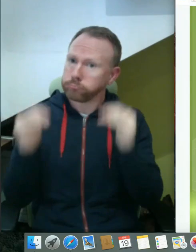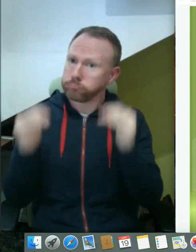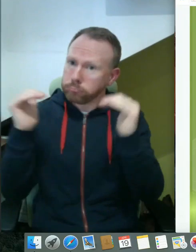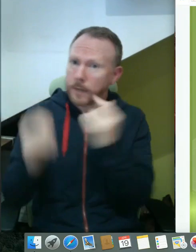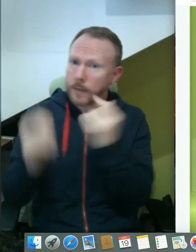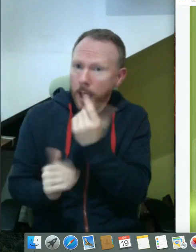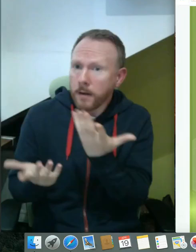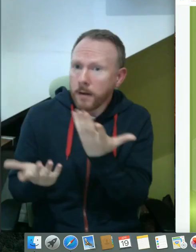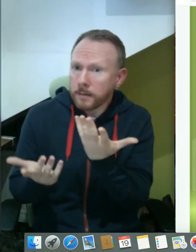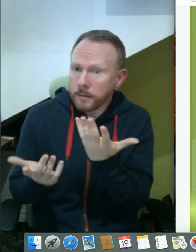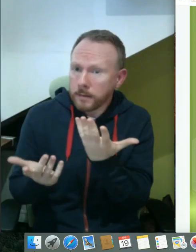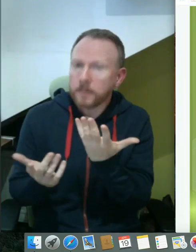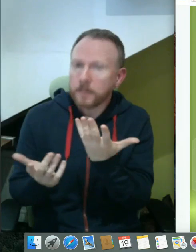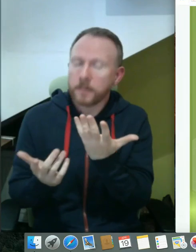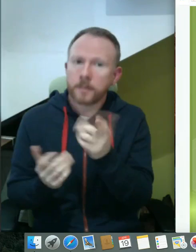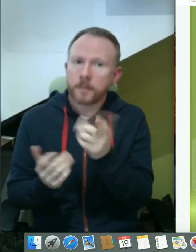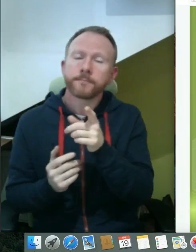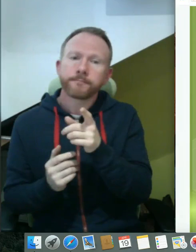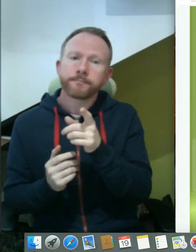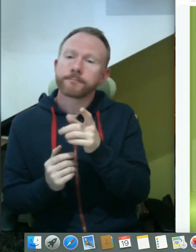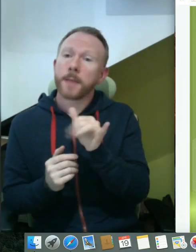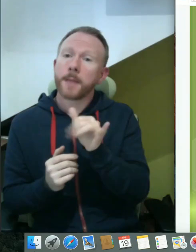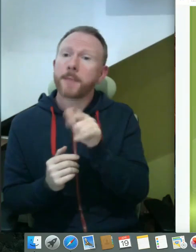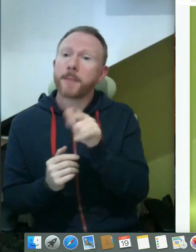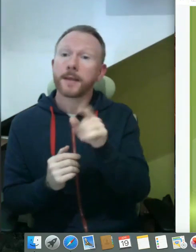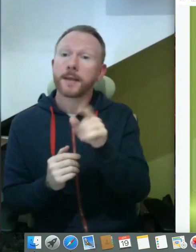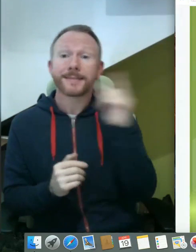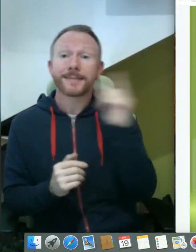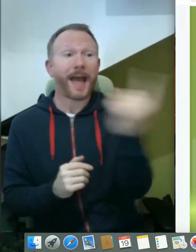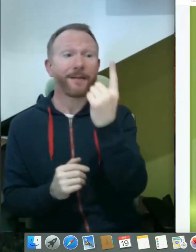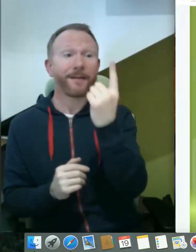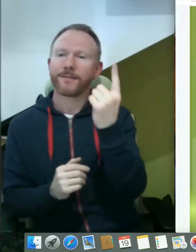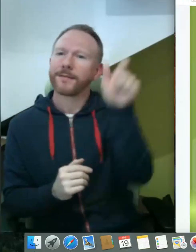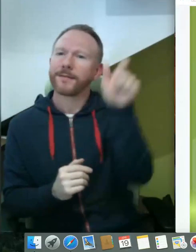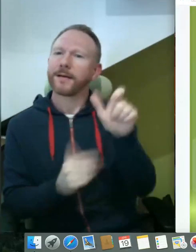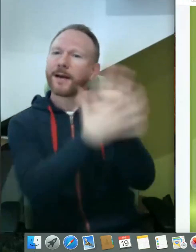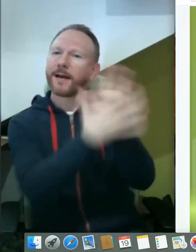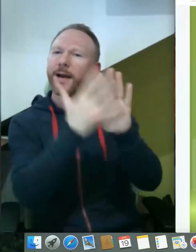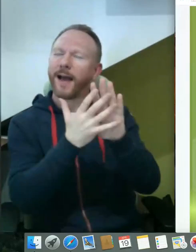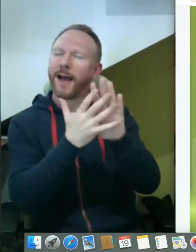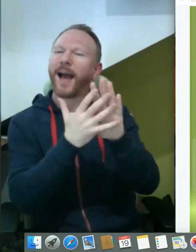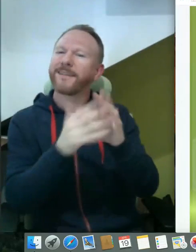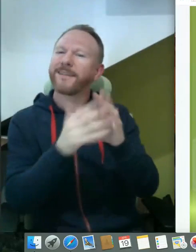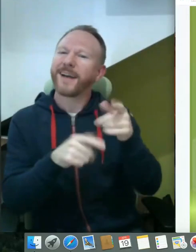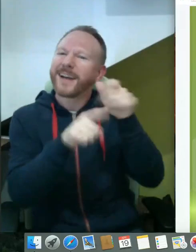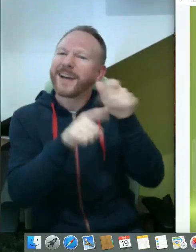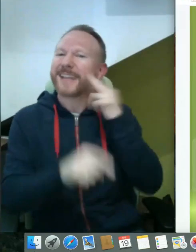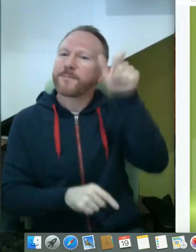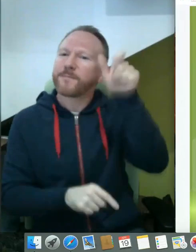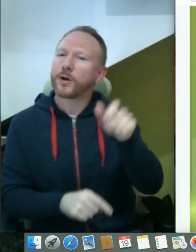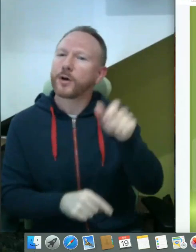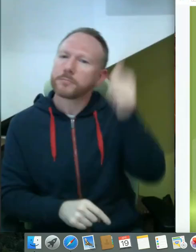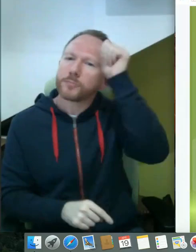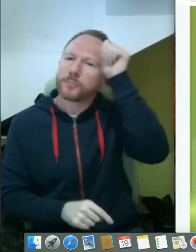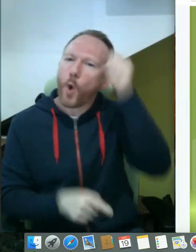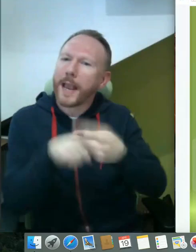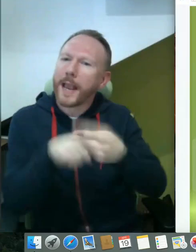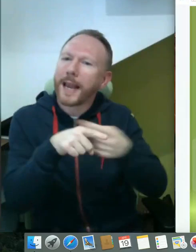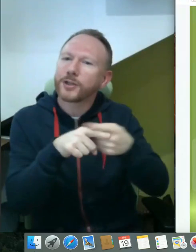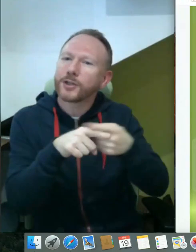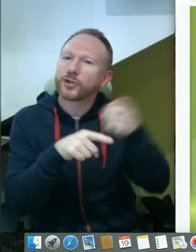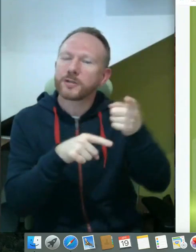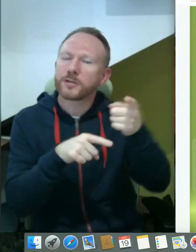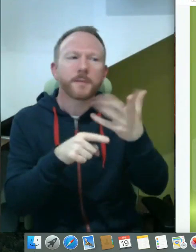particularly if interpreting for a deaf person who's fluent in English. So if we're using a more sign-supported